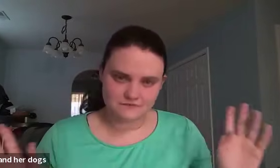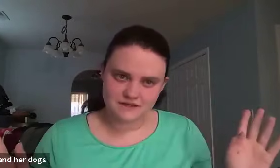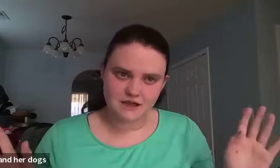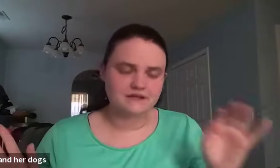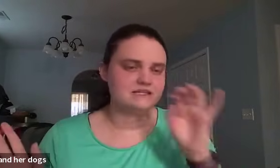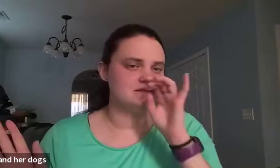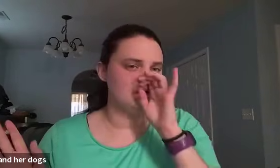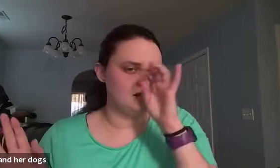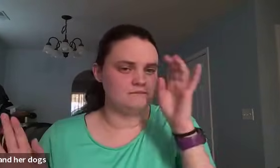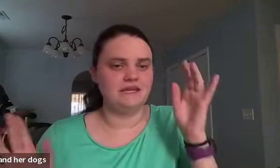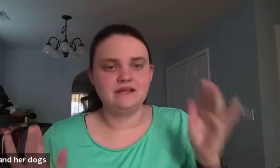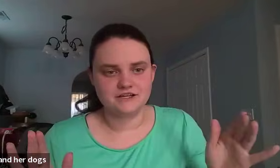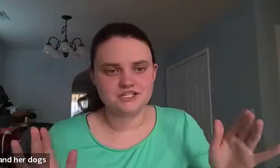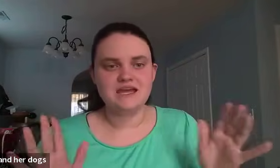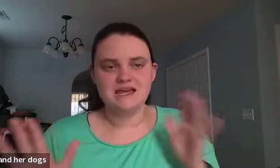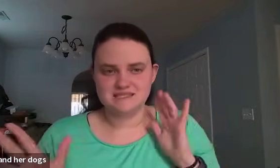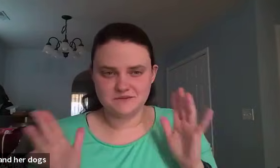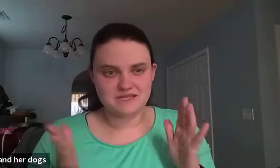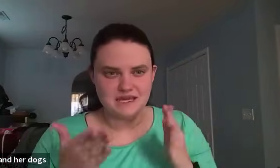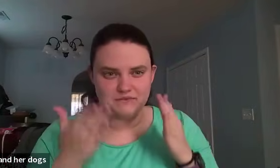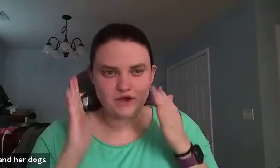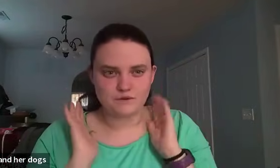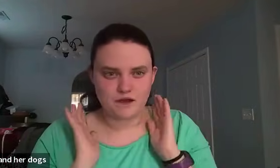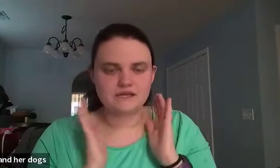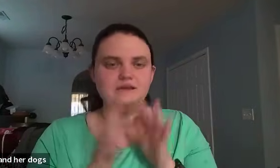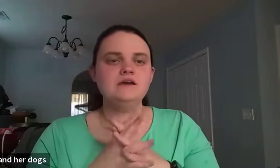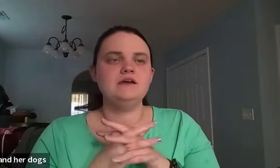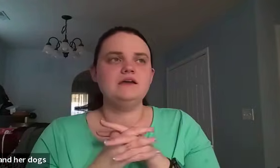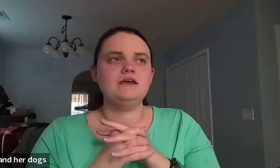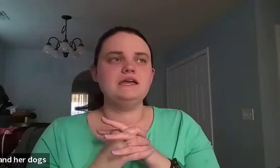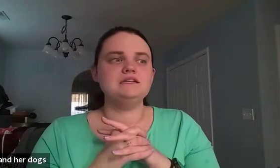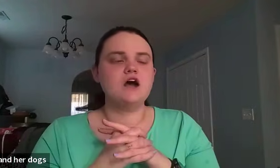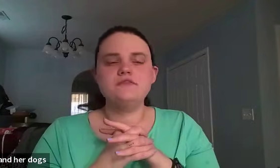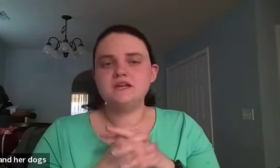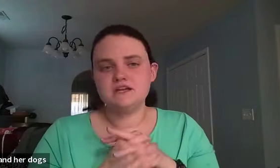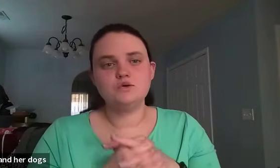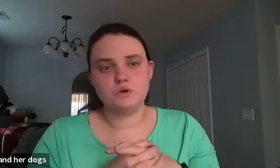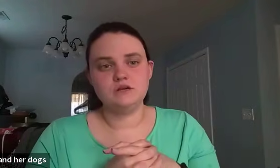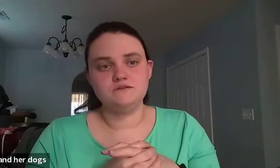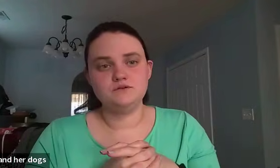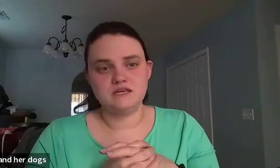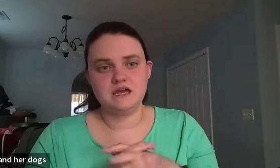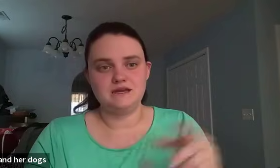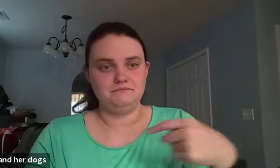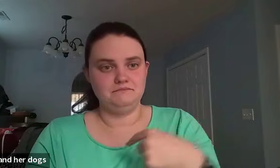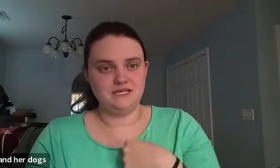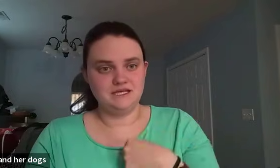different than how it is in English. And sometimes that can be overwhelming. It's not the end of the world if you said